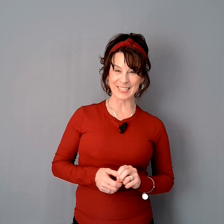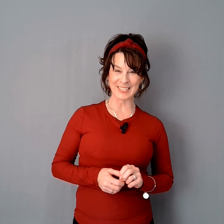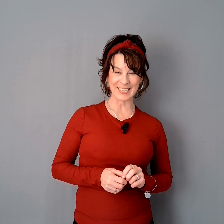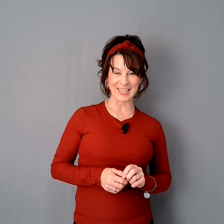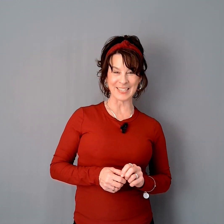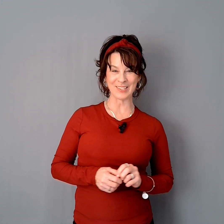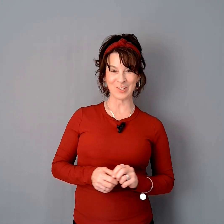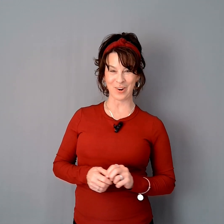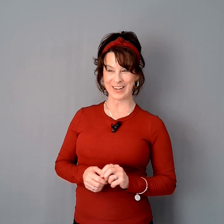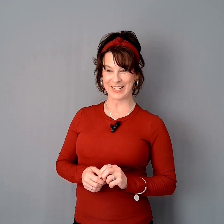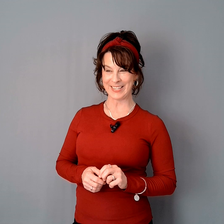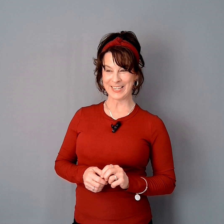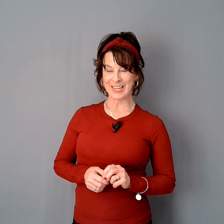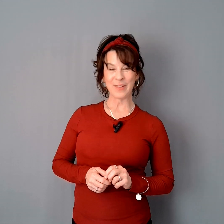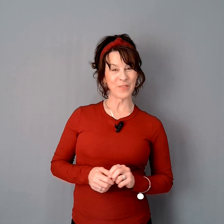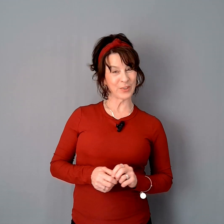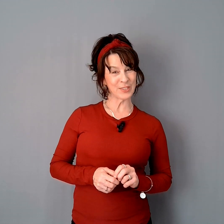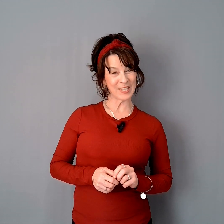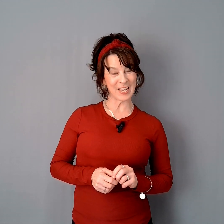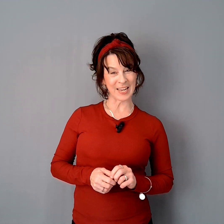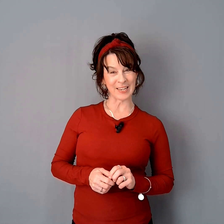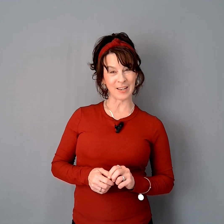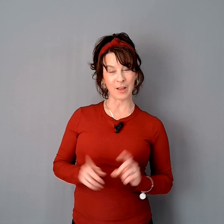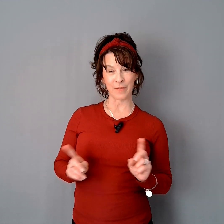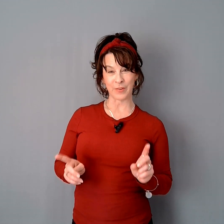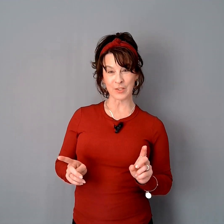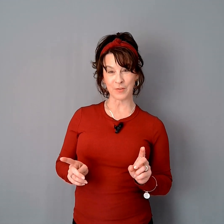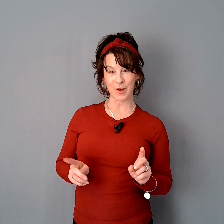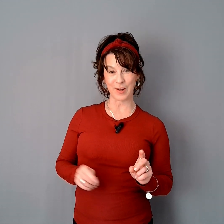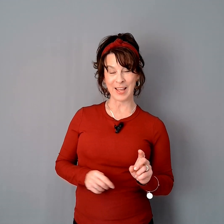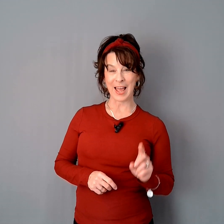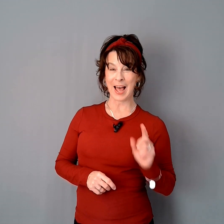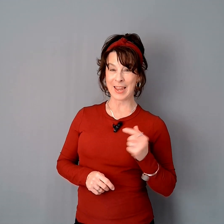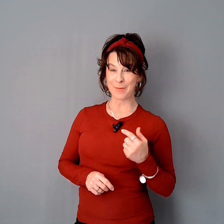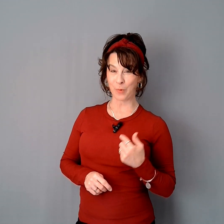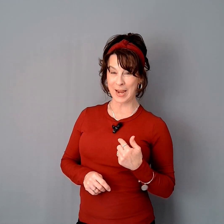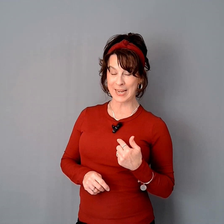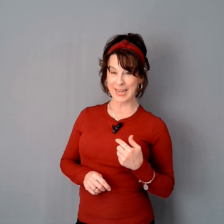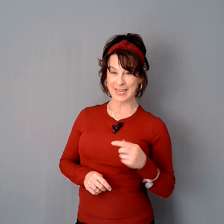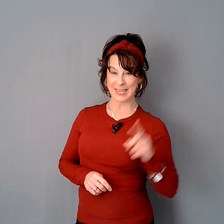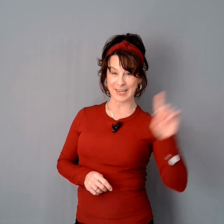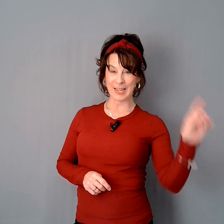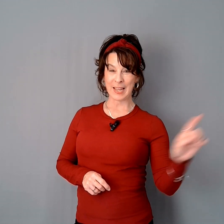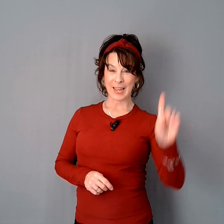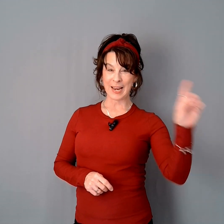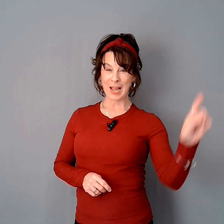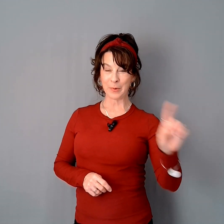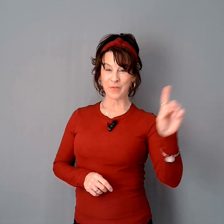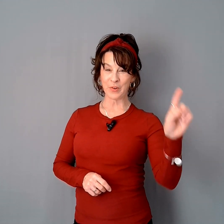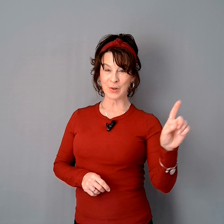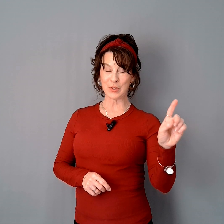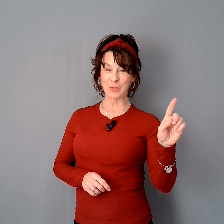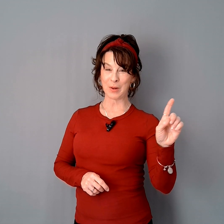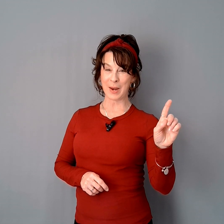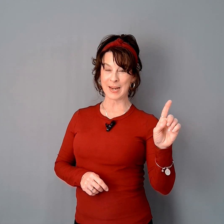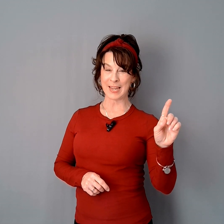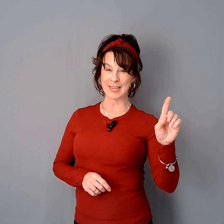Let's get started. First line. First of all, I am right-handed and I refer to my right hand as